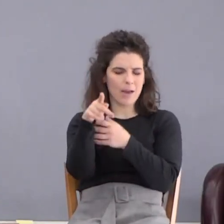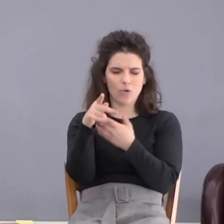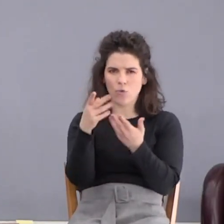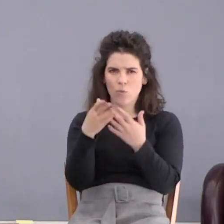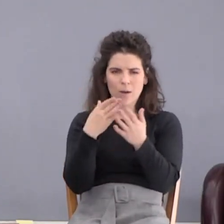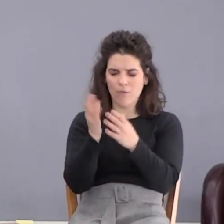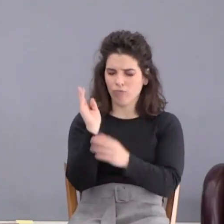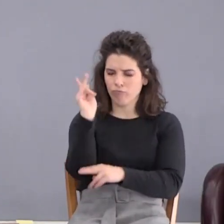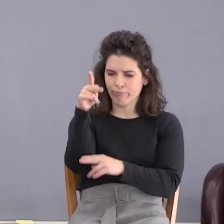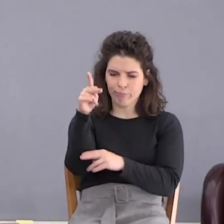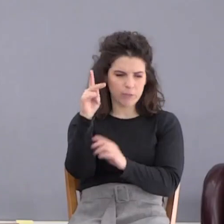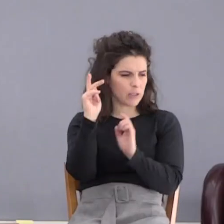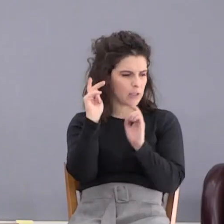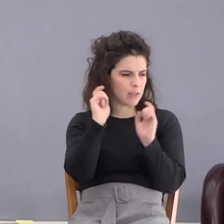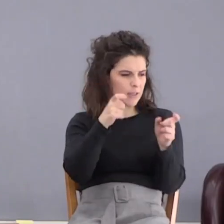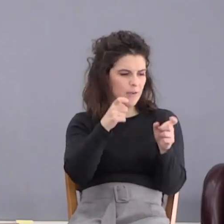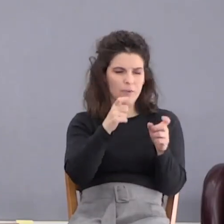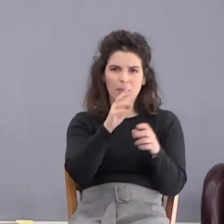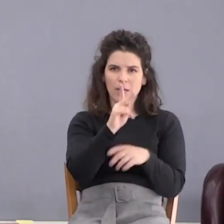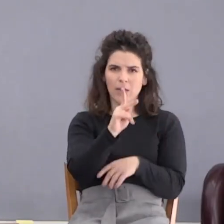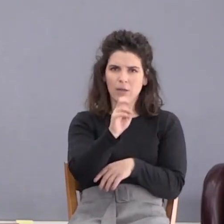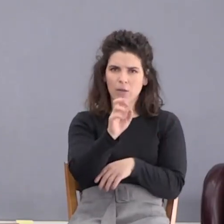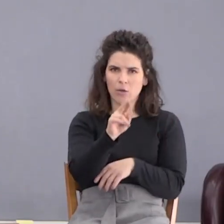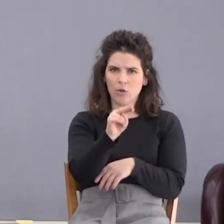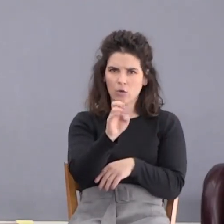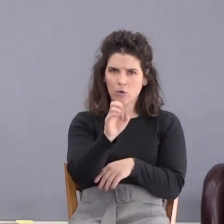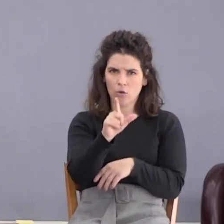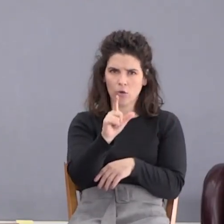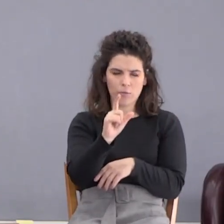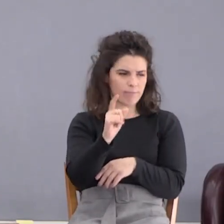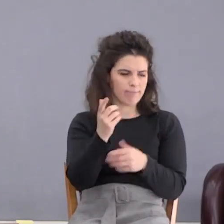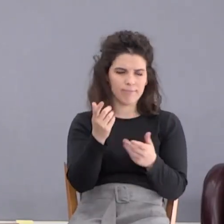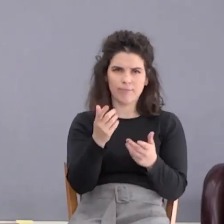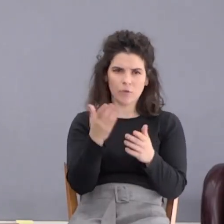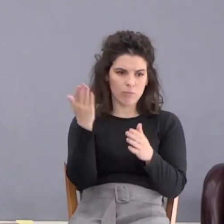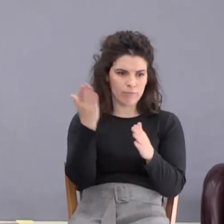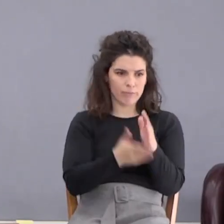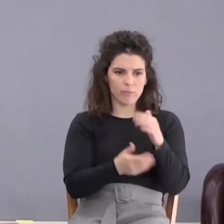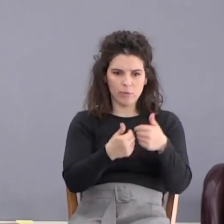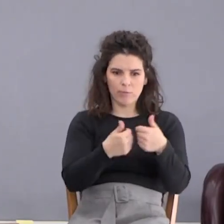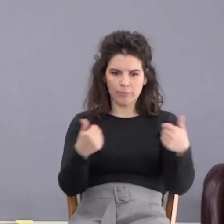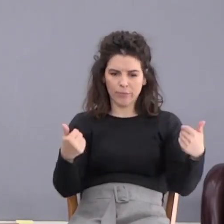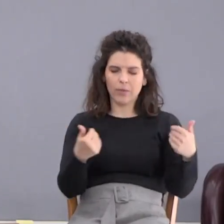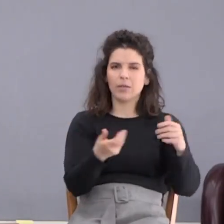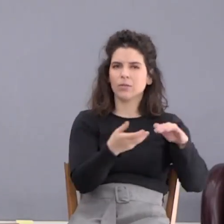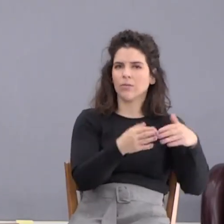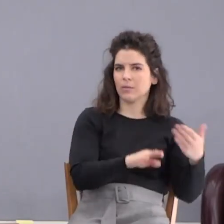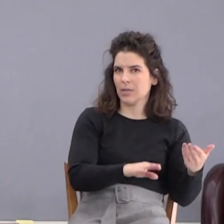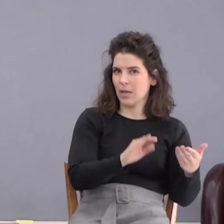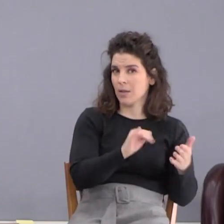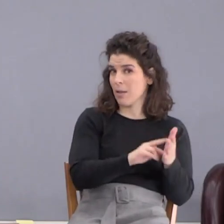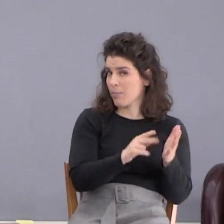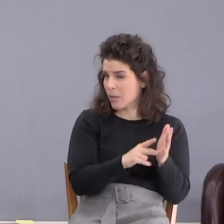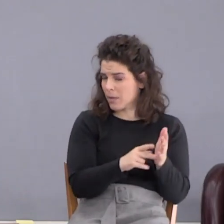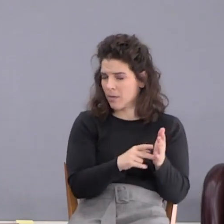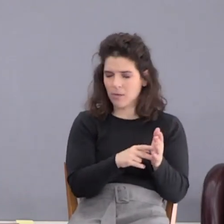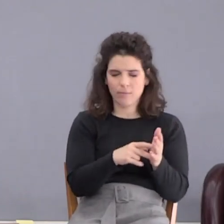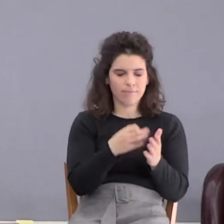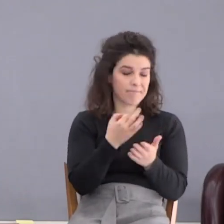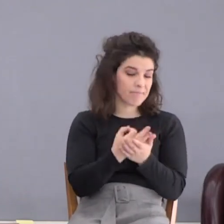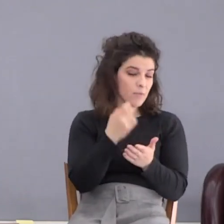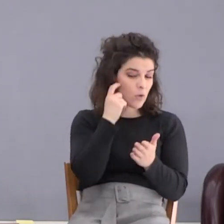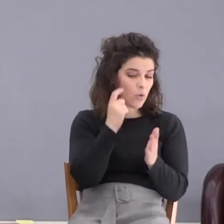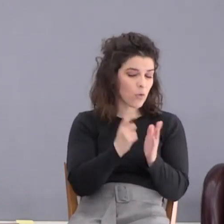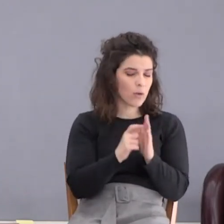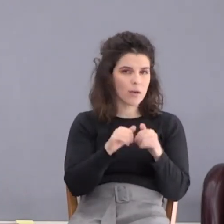the plant is providing the seed. So death, in that sense, in fact, notice how the Lord says